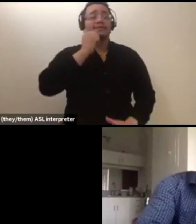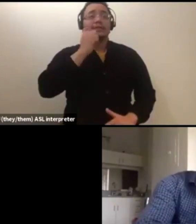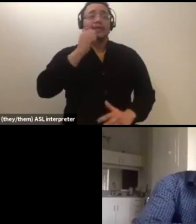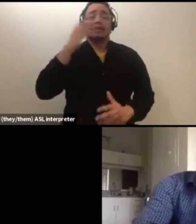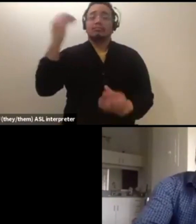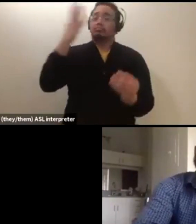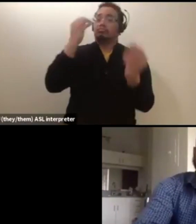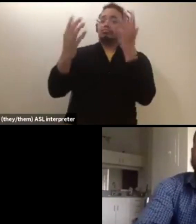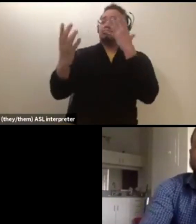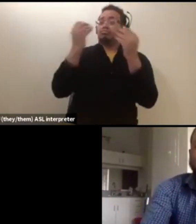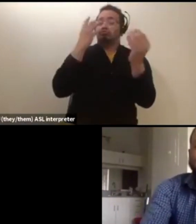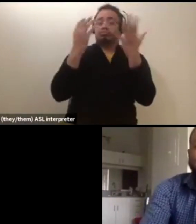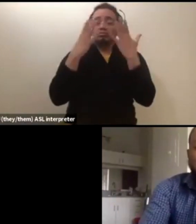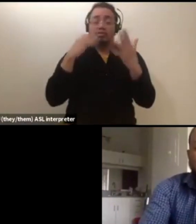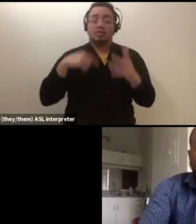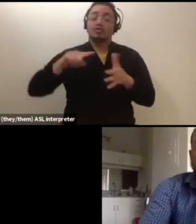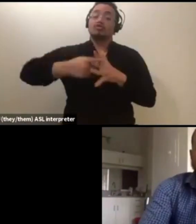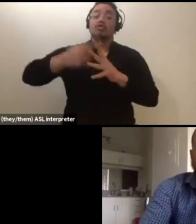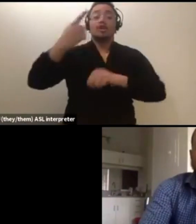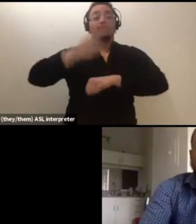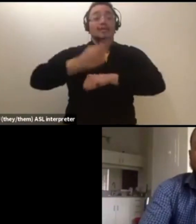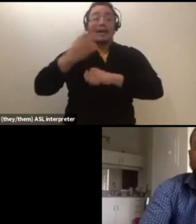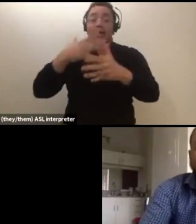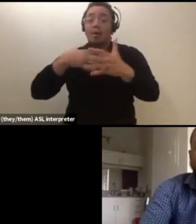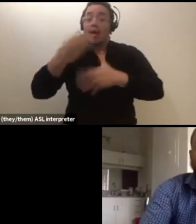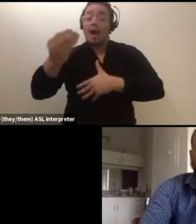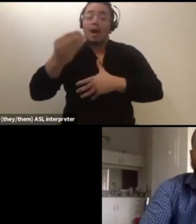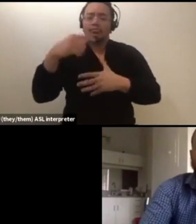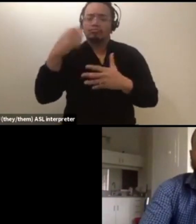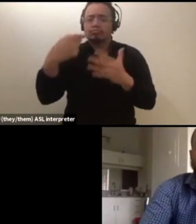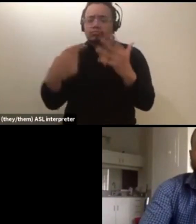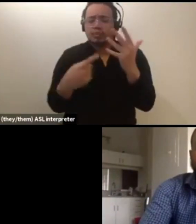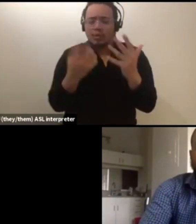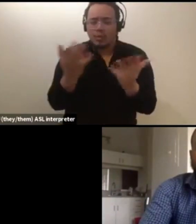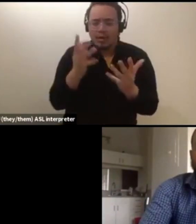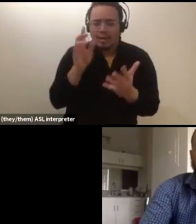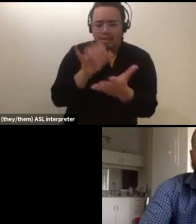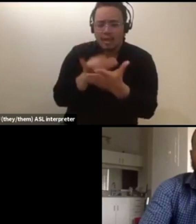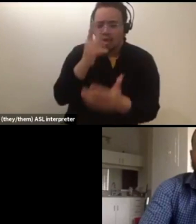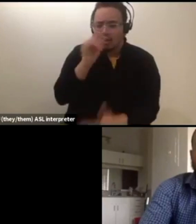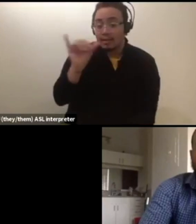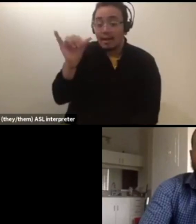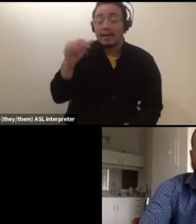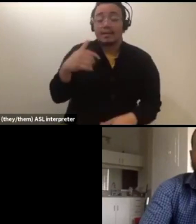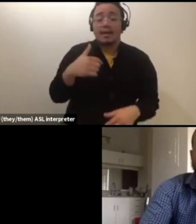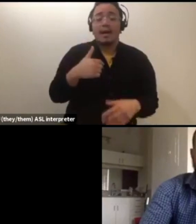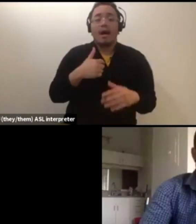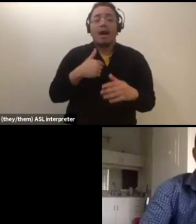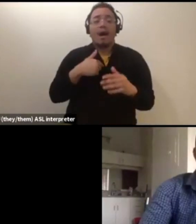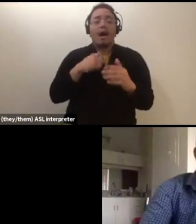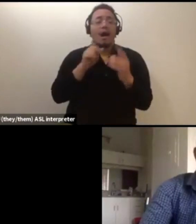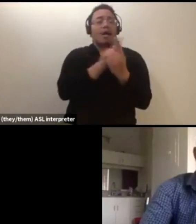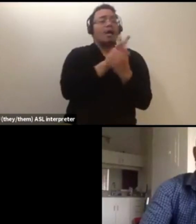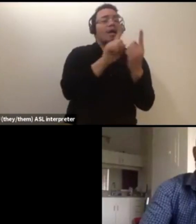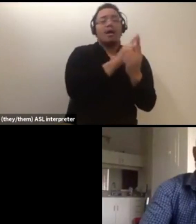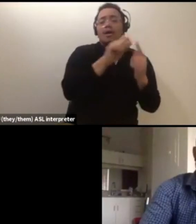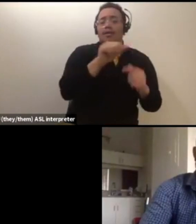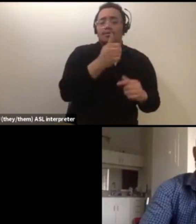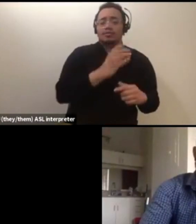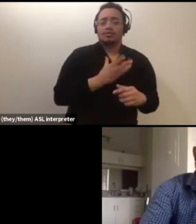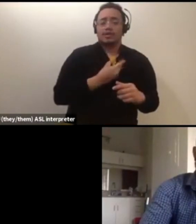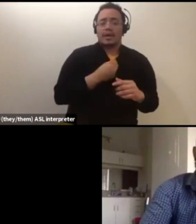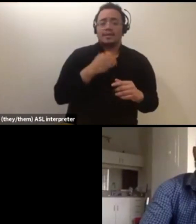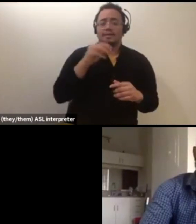and you go out, because I've talked to a lot of different trans masculine folks, and they have a very, very